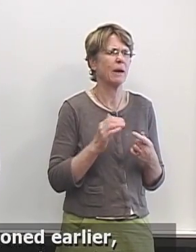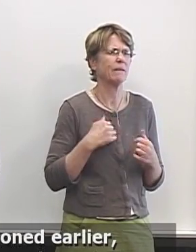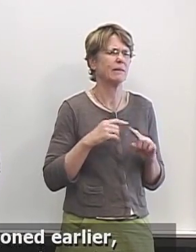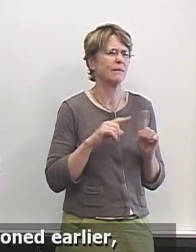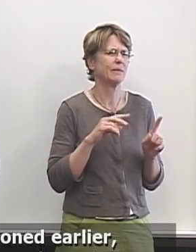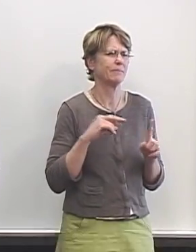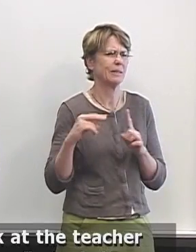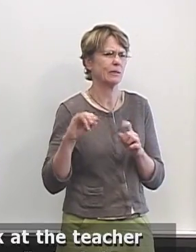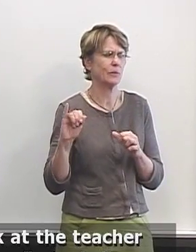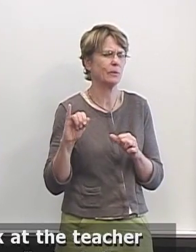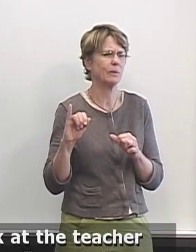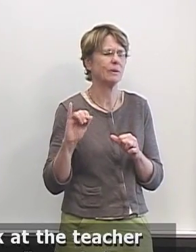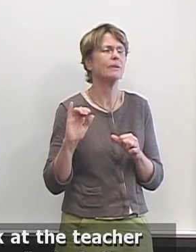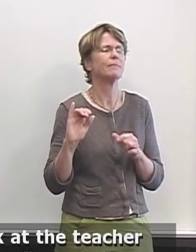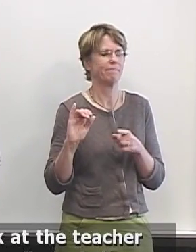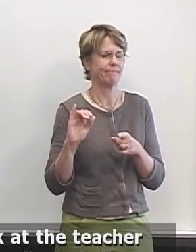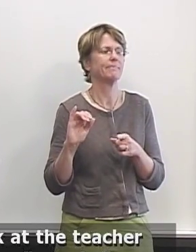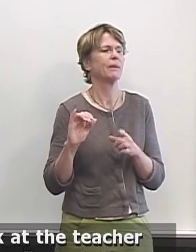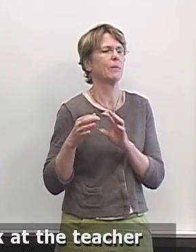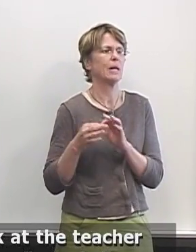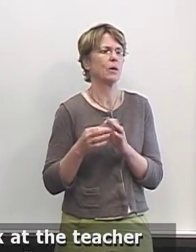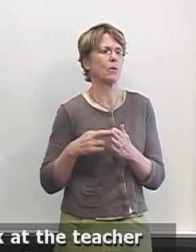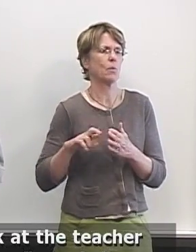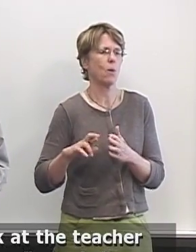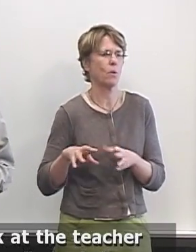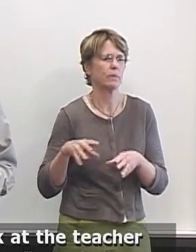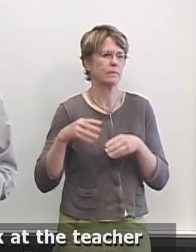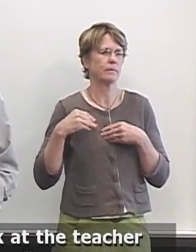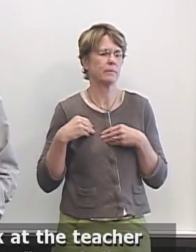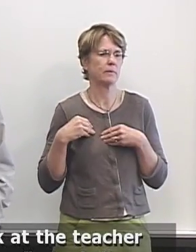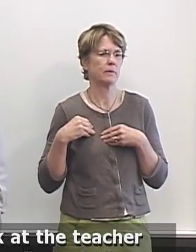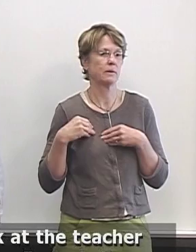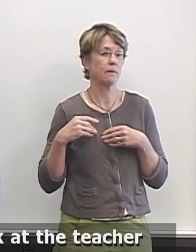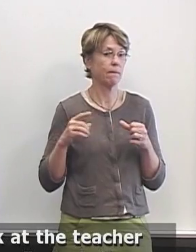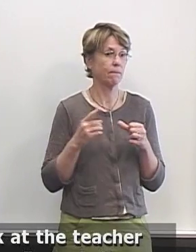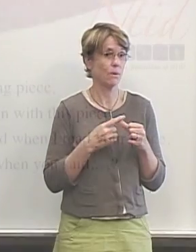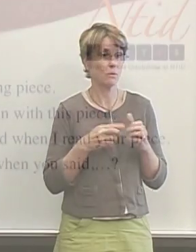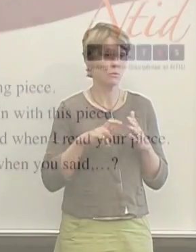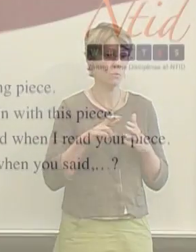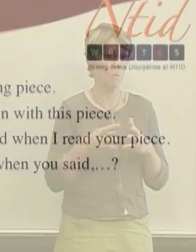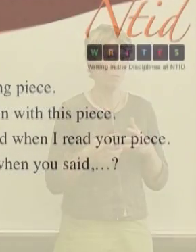take. And let's look at the teacher as a reader, first of all.